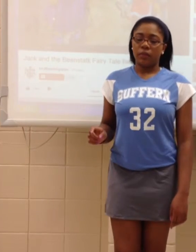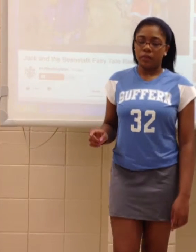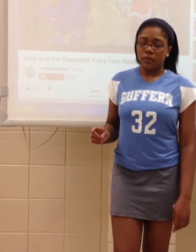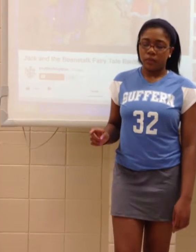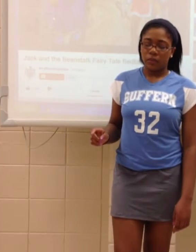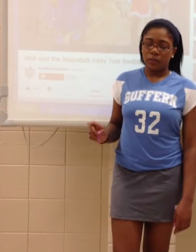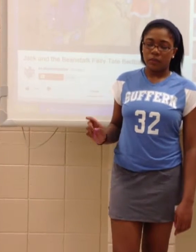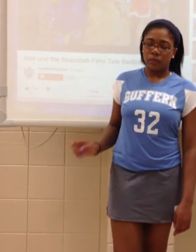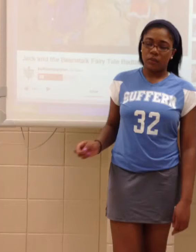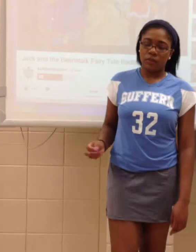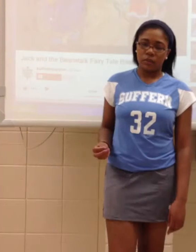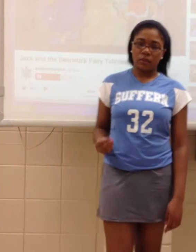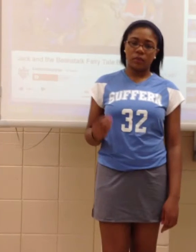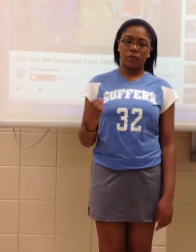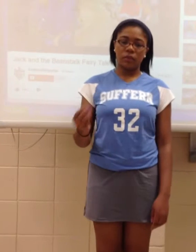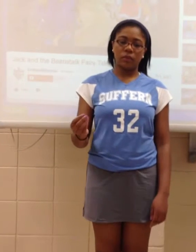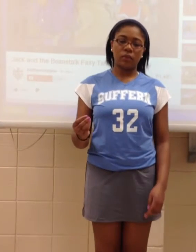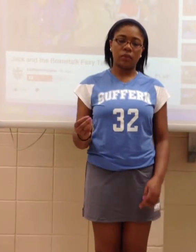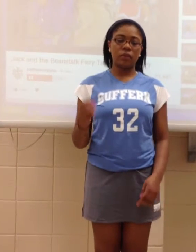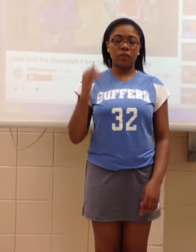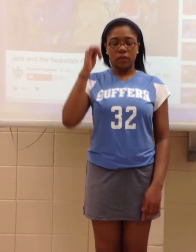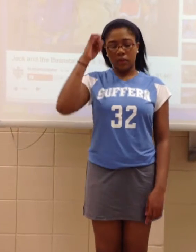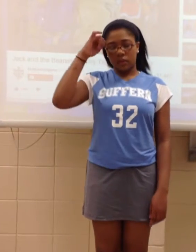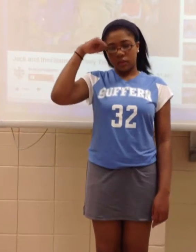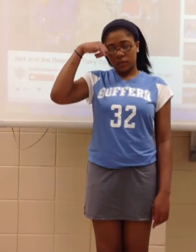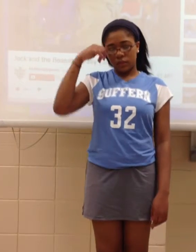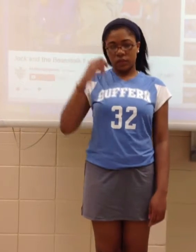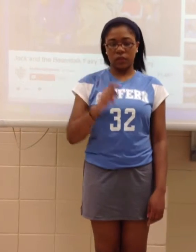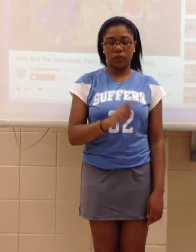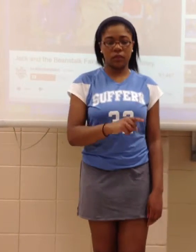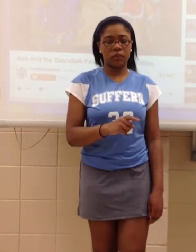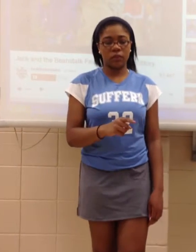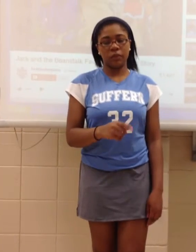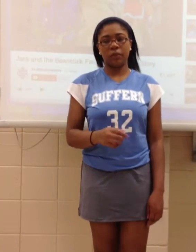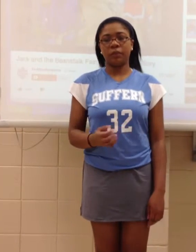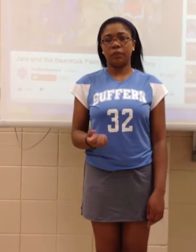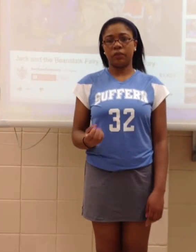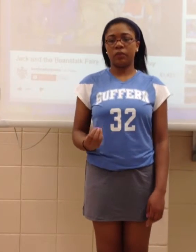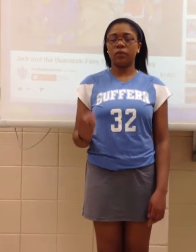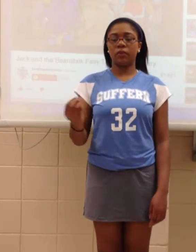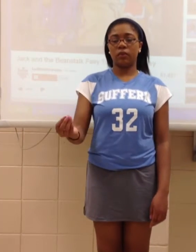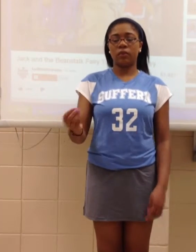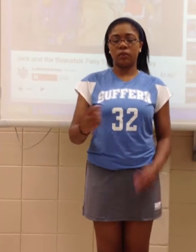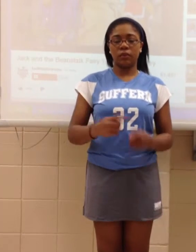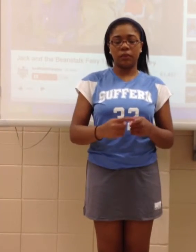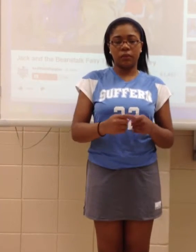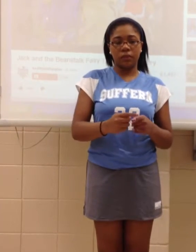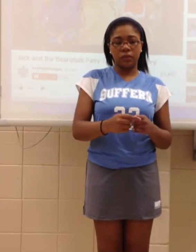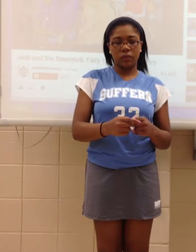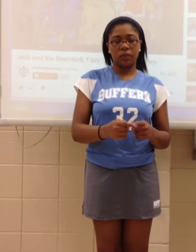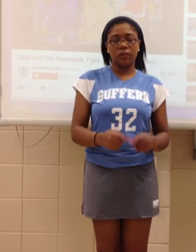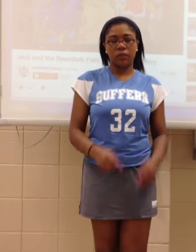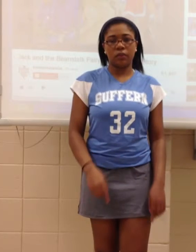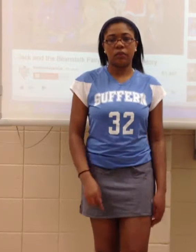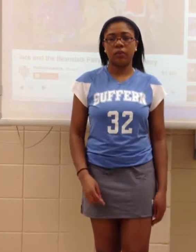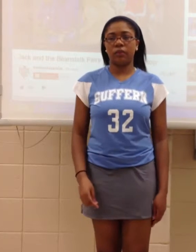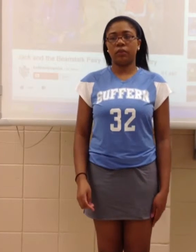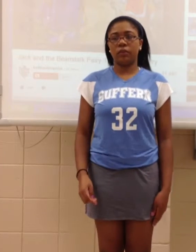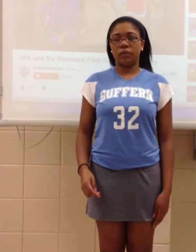Jack. "Right," said the strange man. "Here are the beans." So Jack traded the cow for